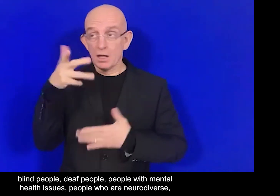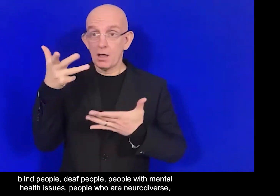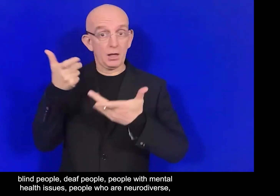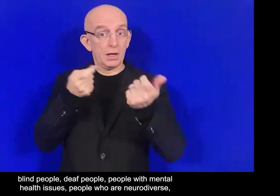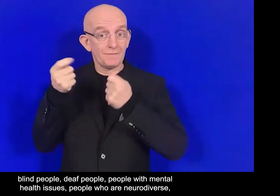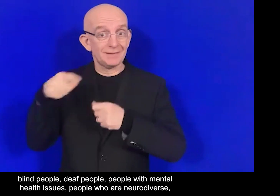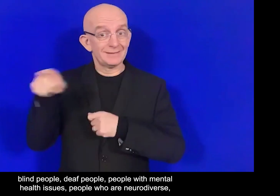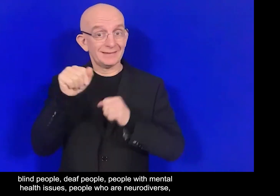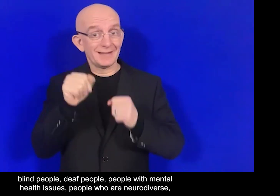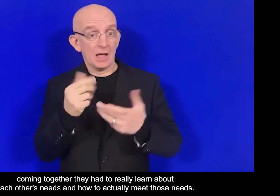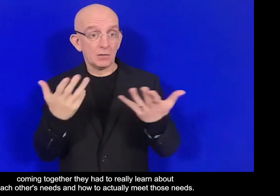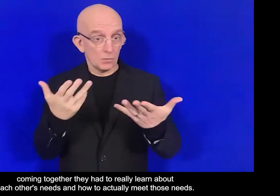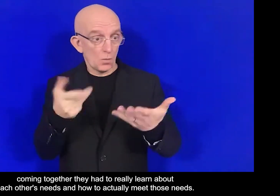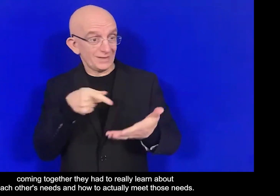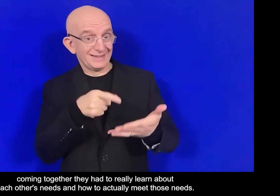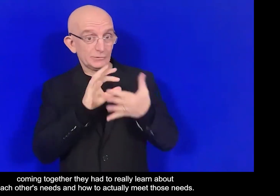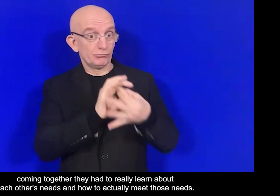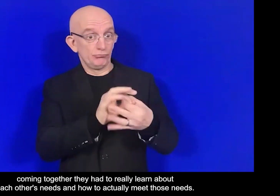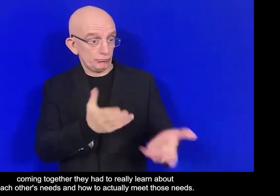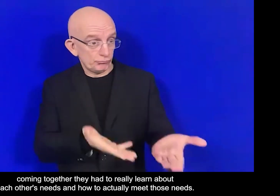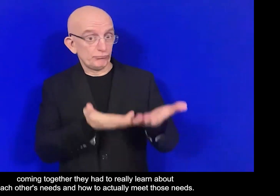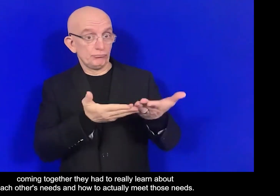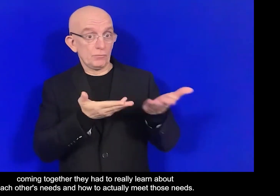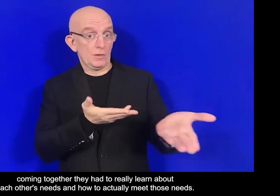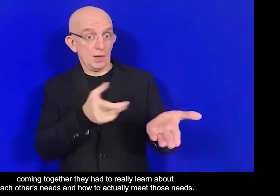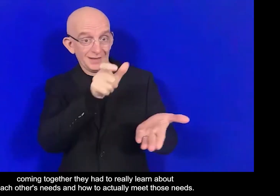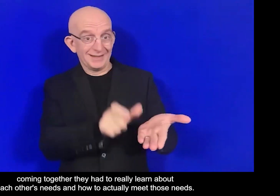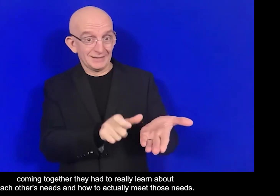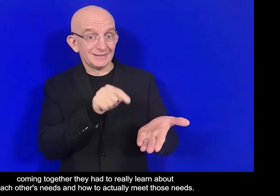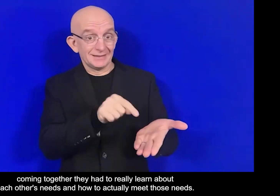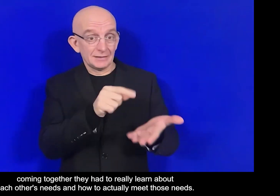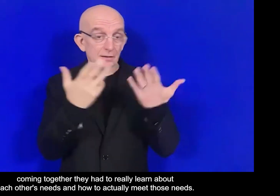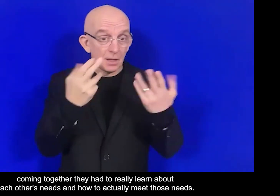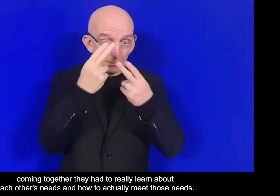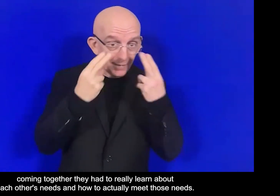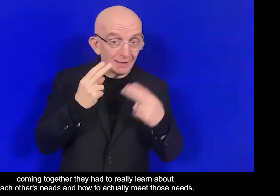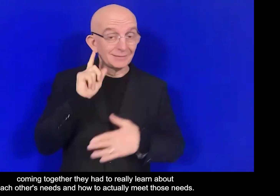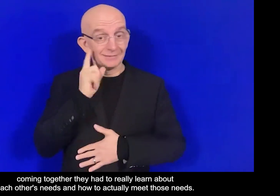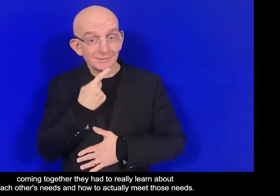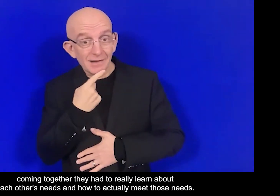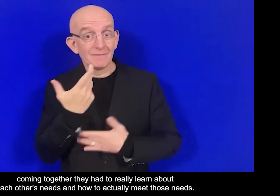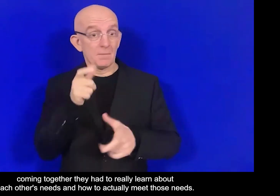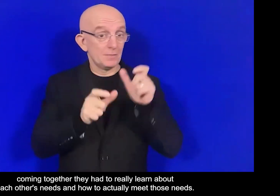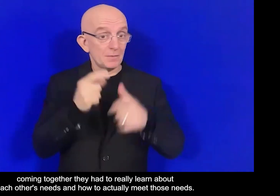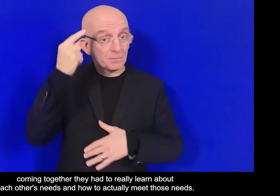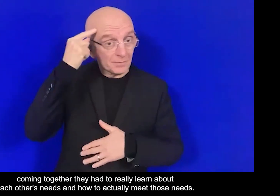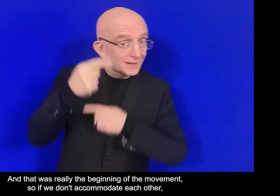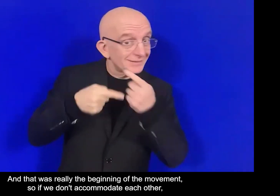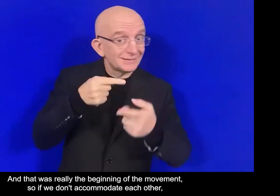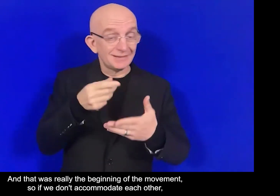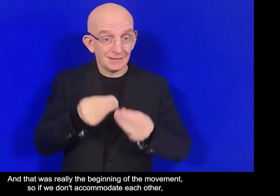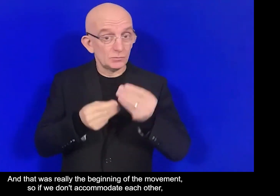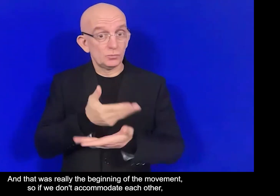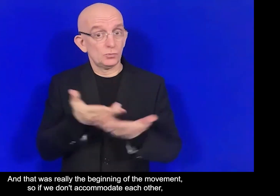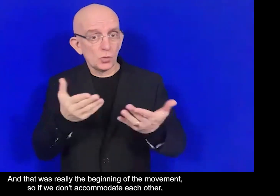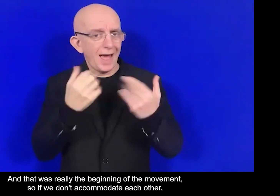neurodiverse, coming together, they had to really learn about each other's needs and how to actually meet those needs. And that